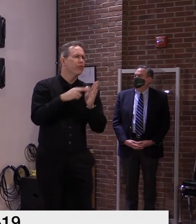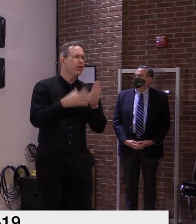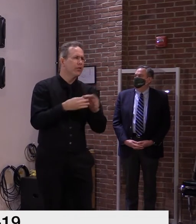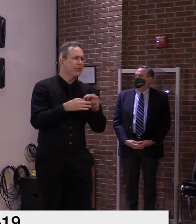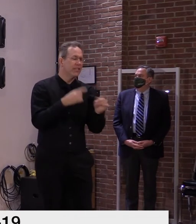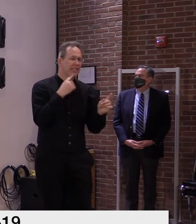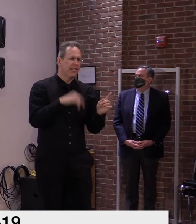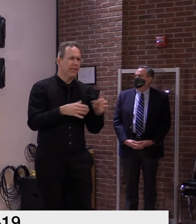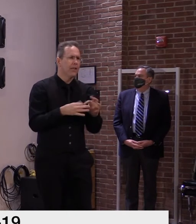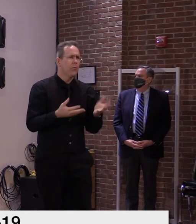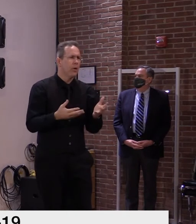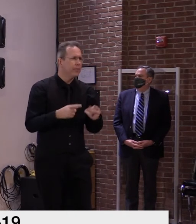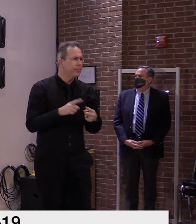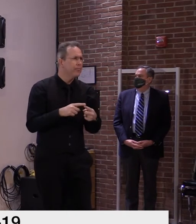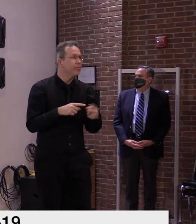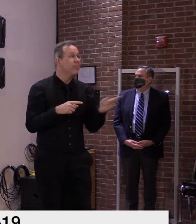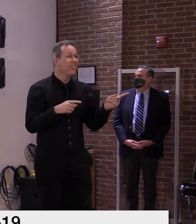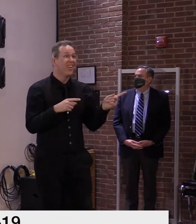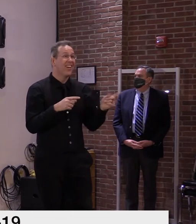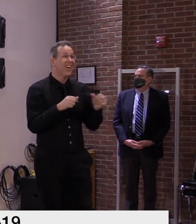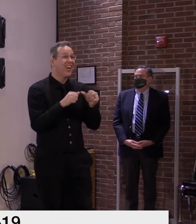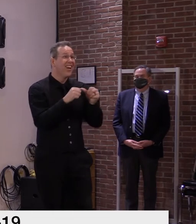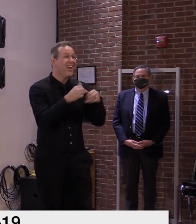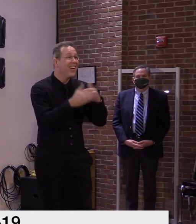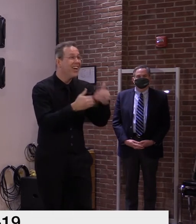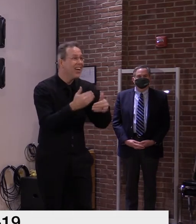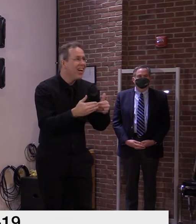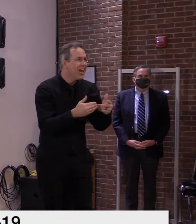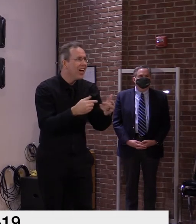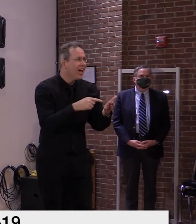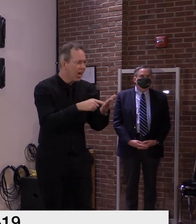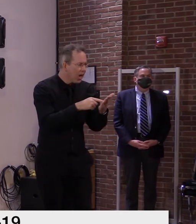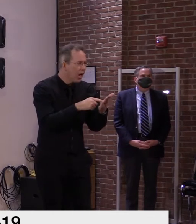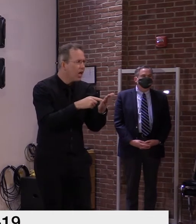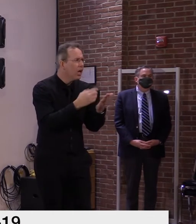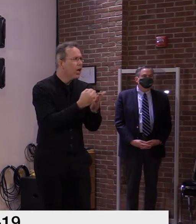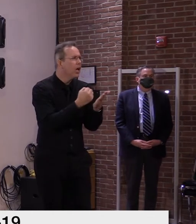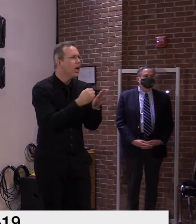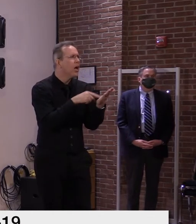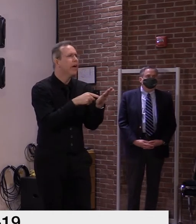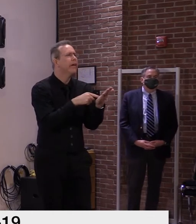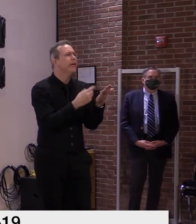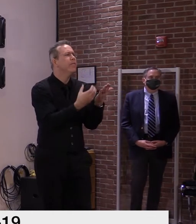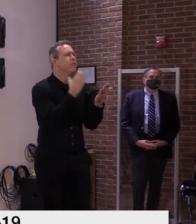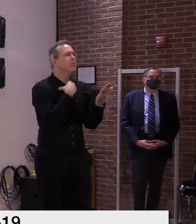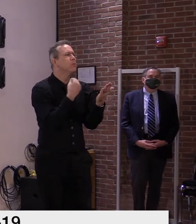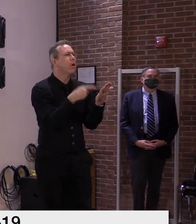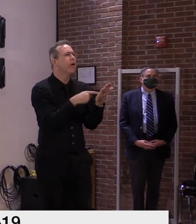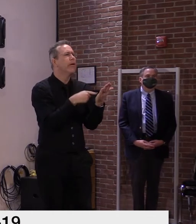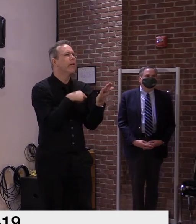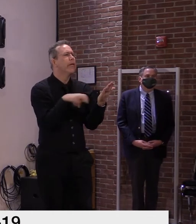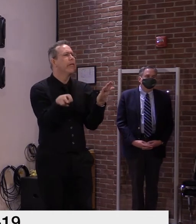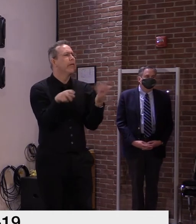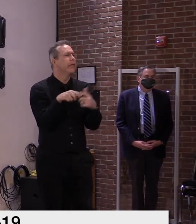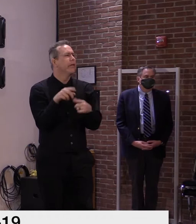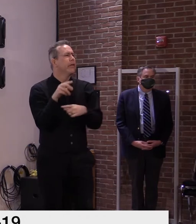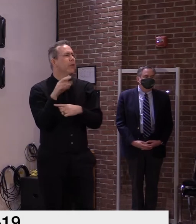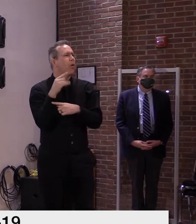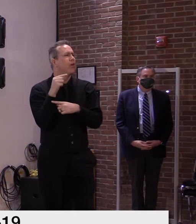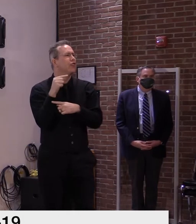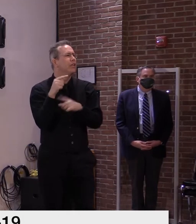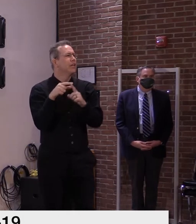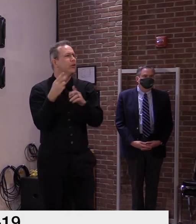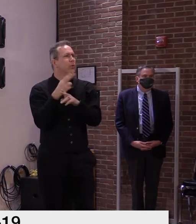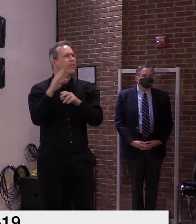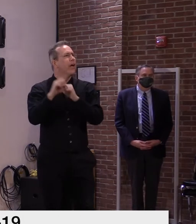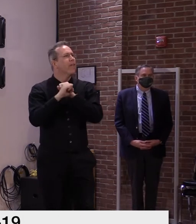but was insulted that they had to agree to accept promotional emails from Walgreens with their flyers in order to advance off